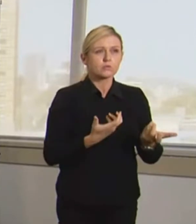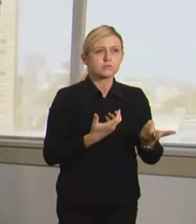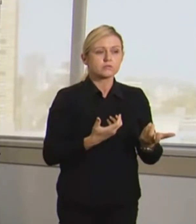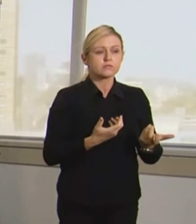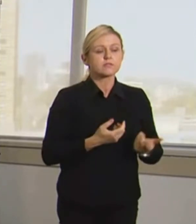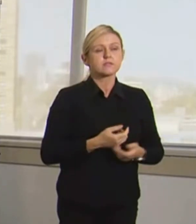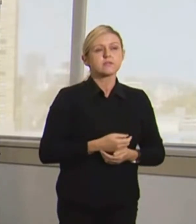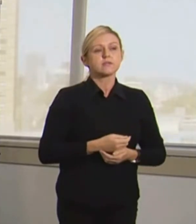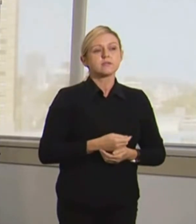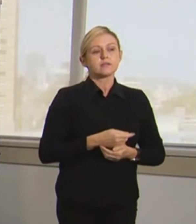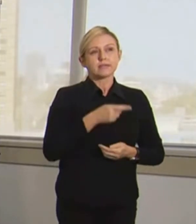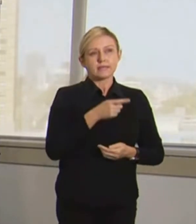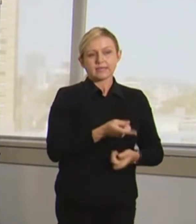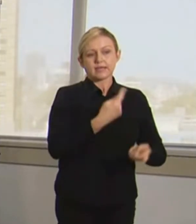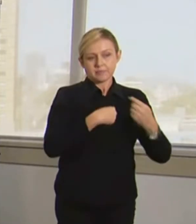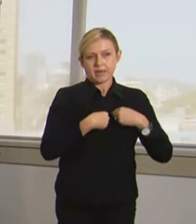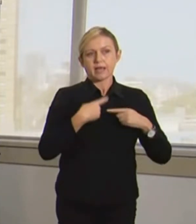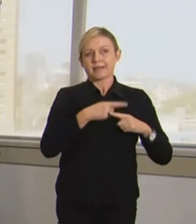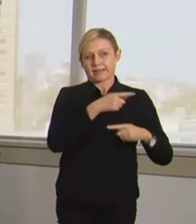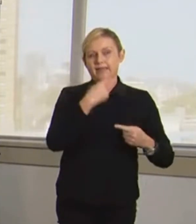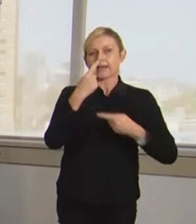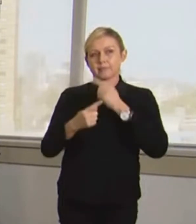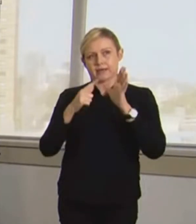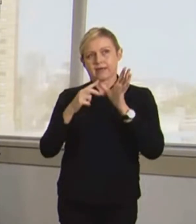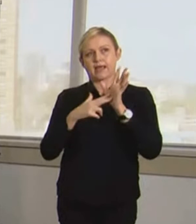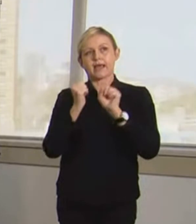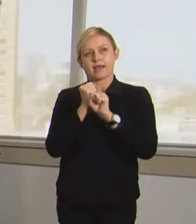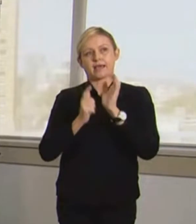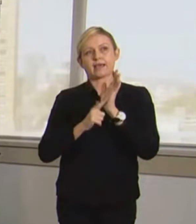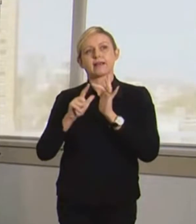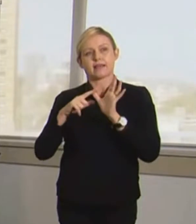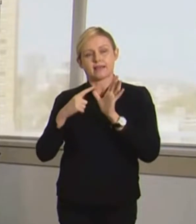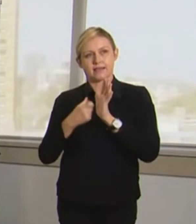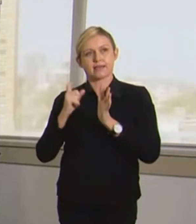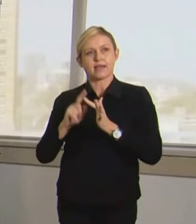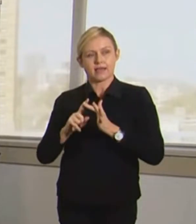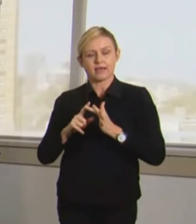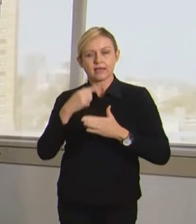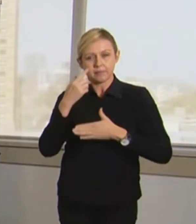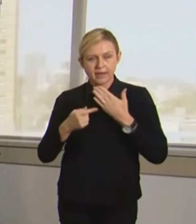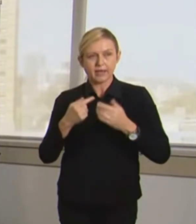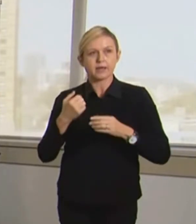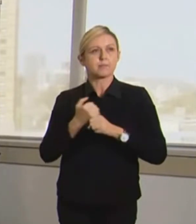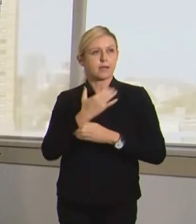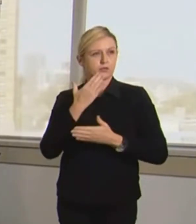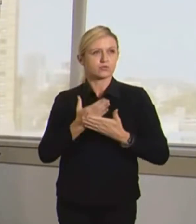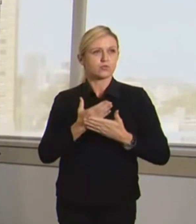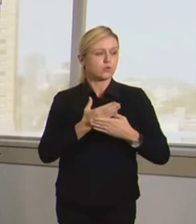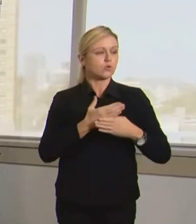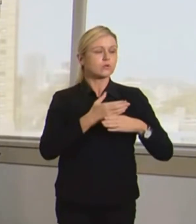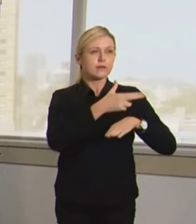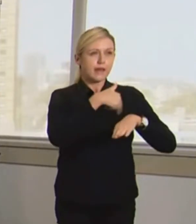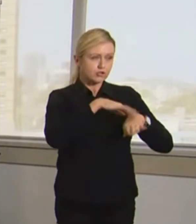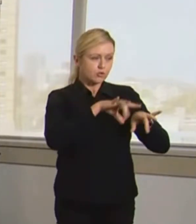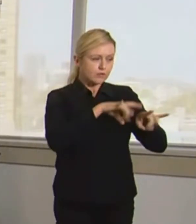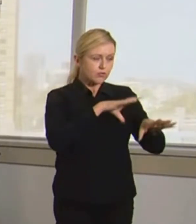I understand, by Anglicare now, and I've just spoken to Minister Colbeck and made sure that the federal government would be happy